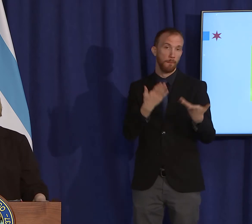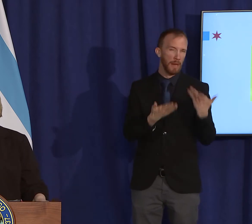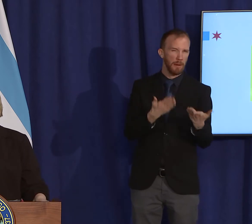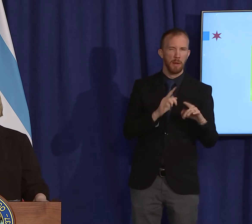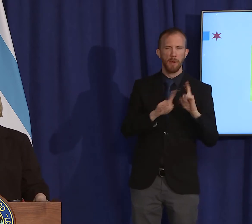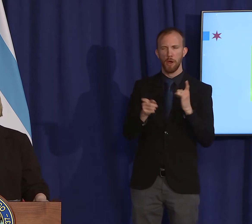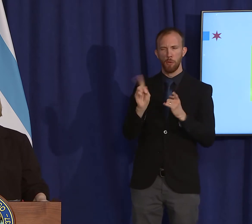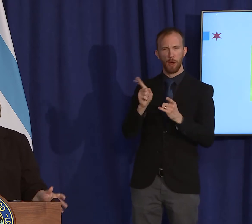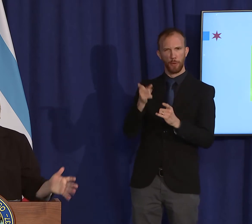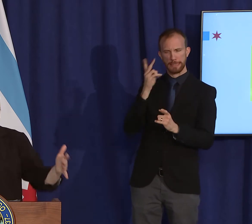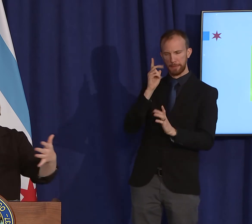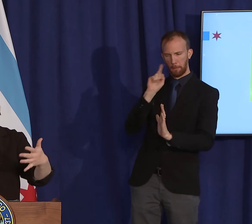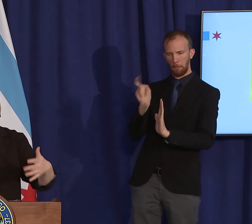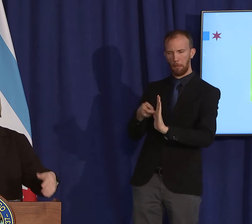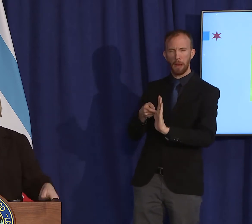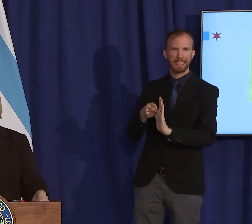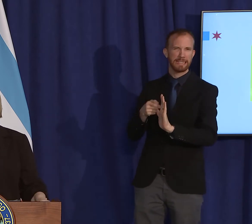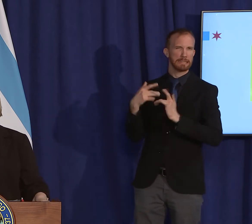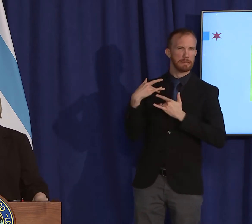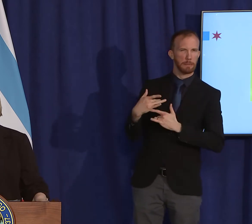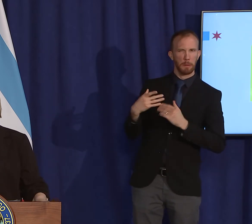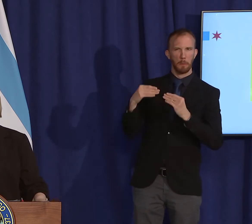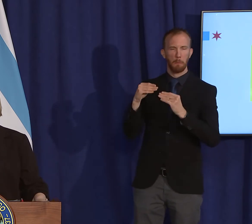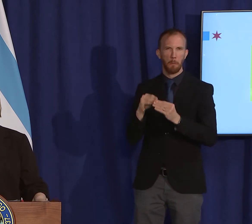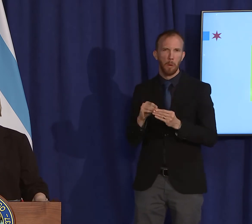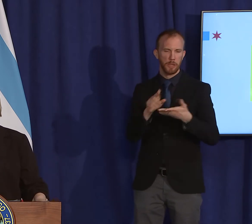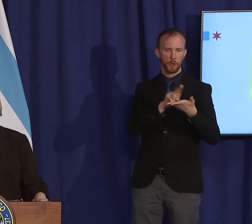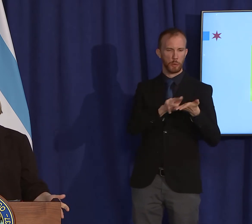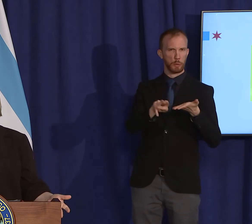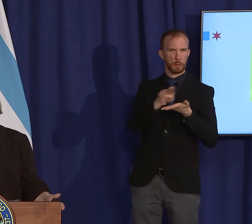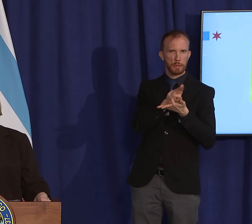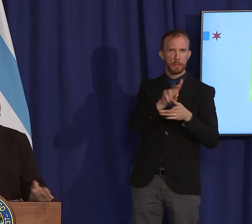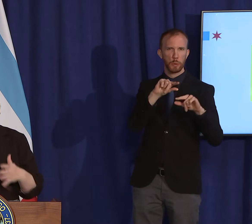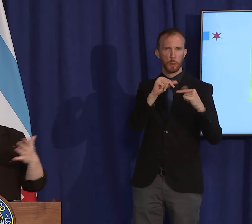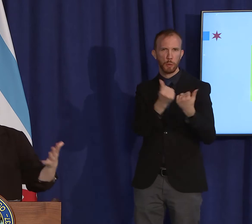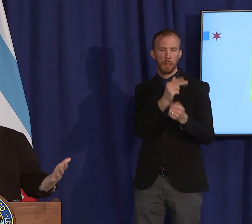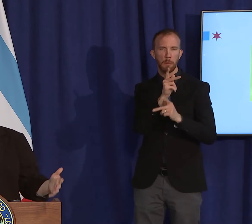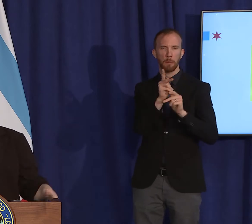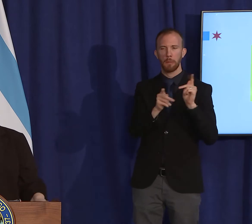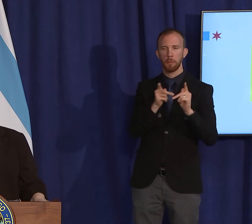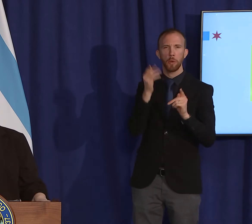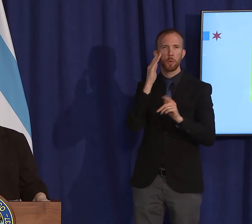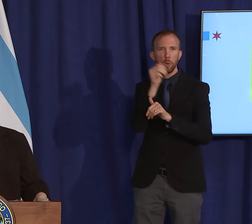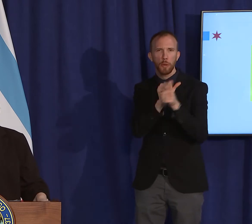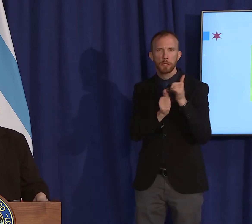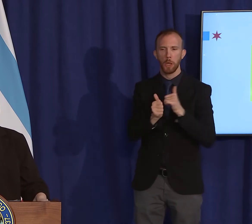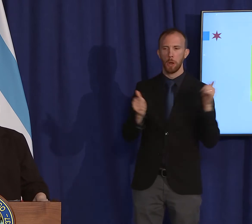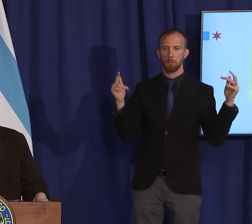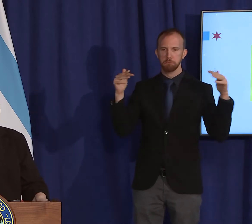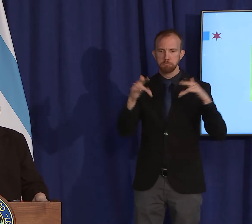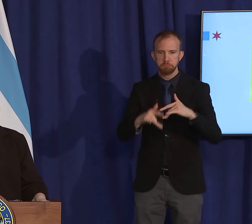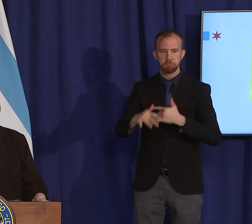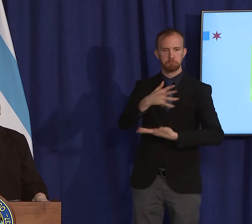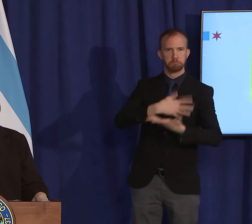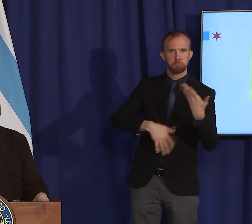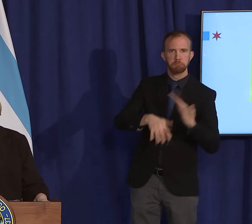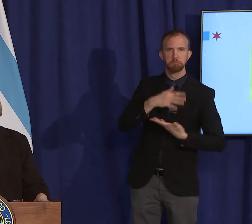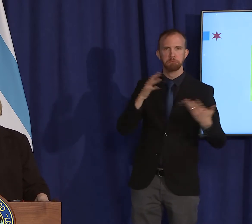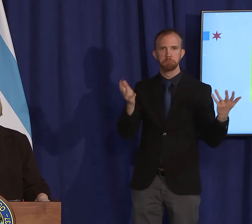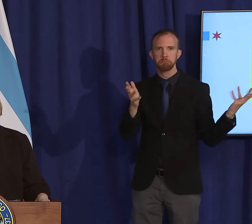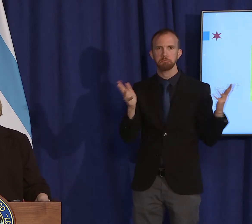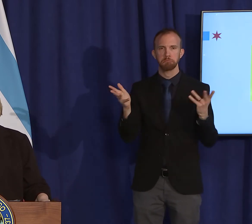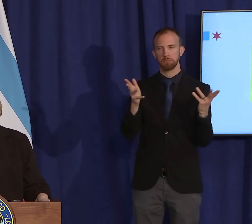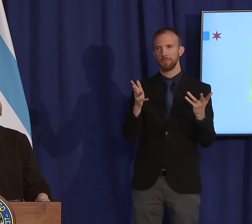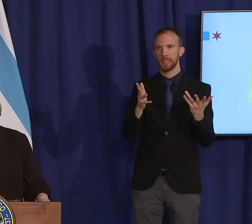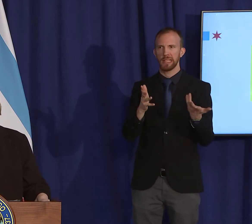connections, it tends to be more among university groups, people who are knowing each other and then are gathering in given spaces. We've not seen